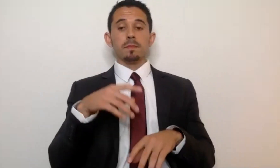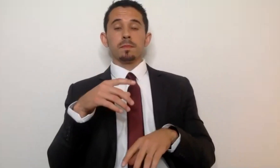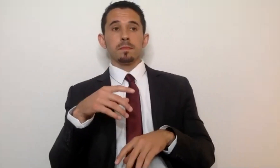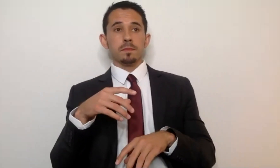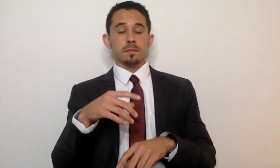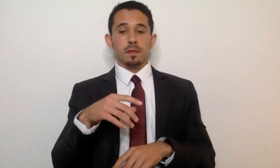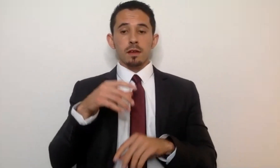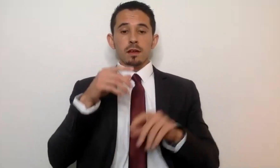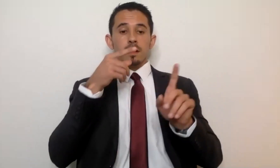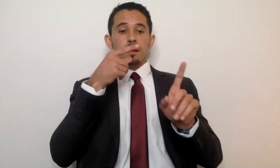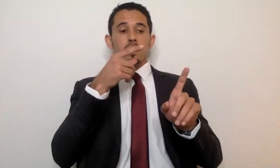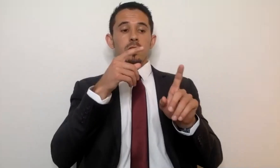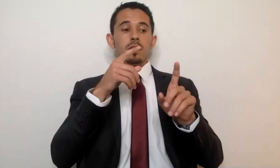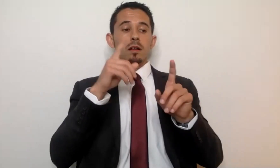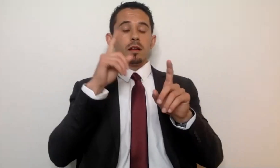That's a great question.